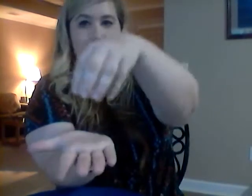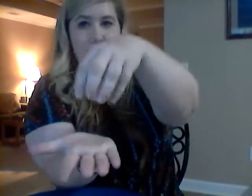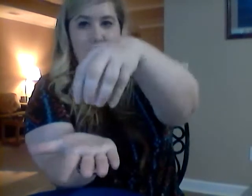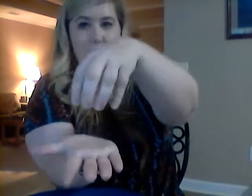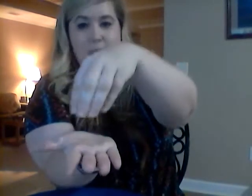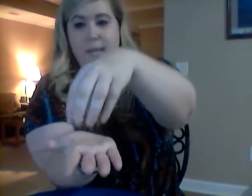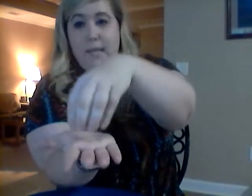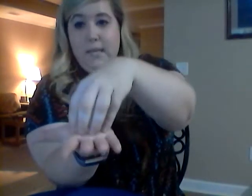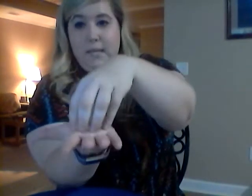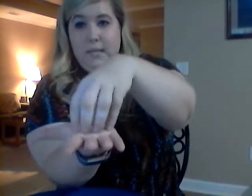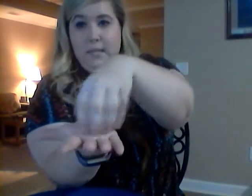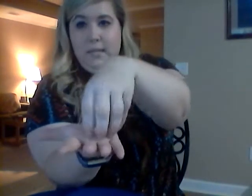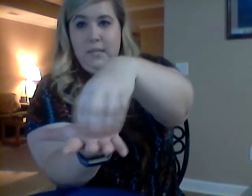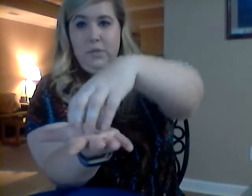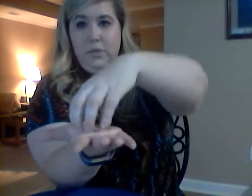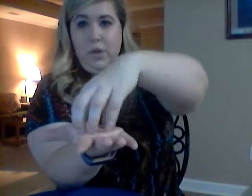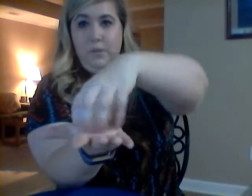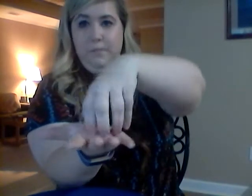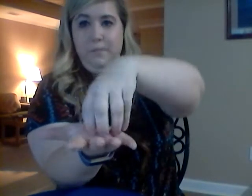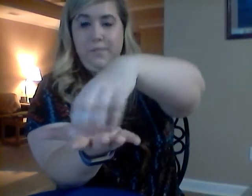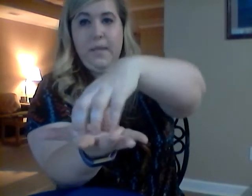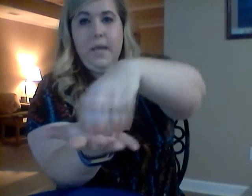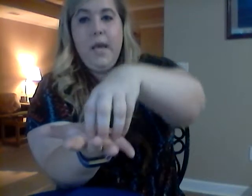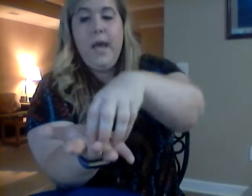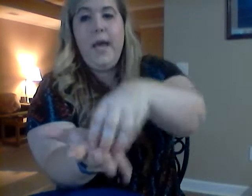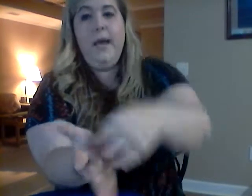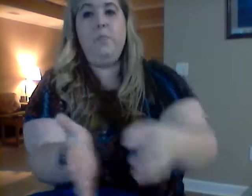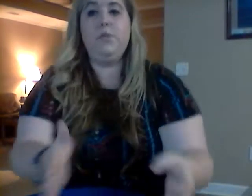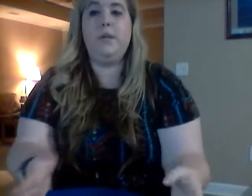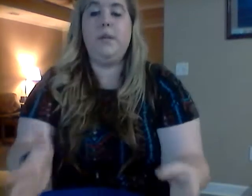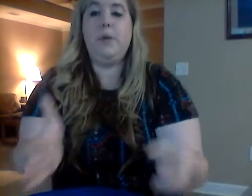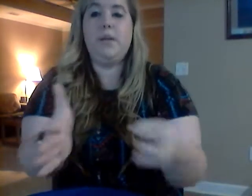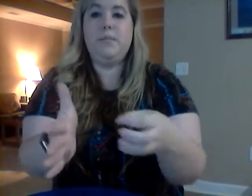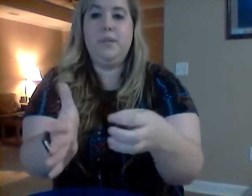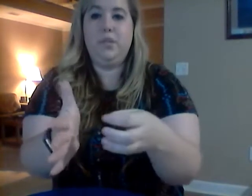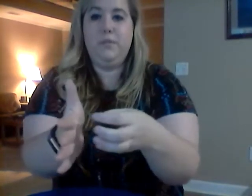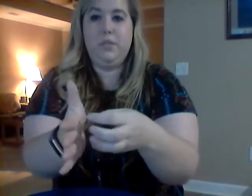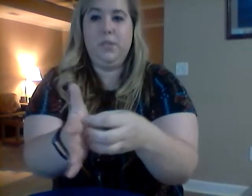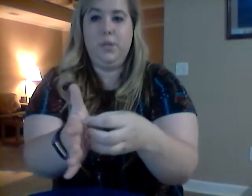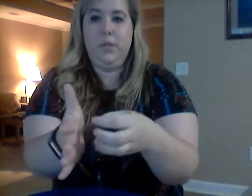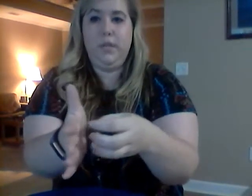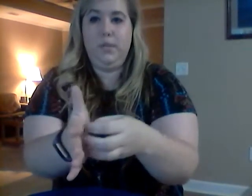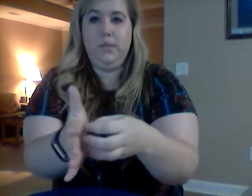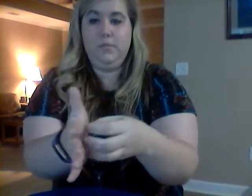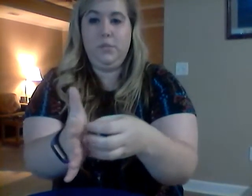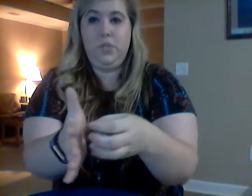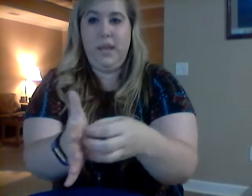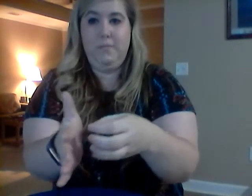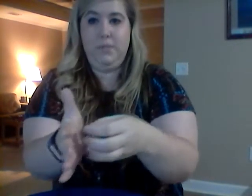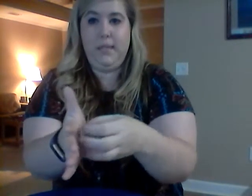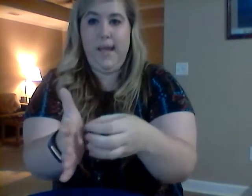cookie looks like this. You turn. And we're doing an approximation of just the cookie shape to the